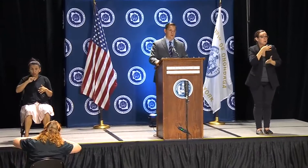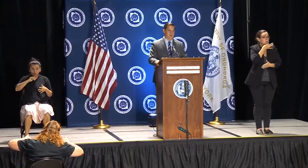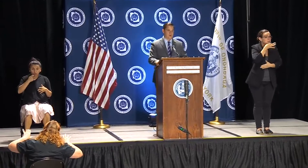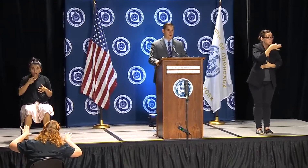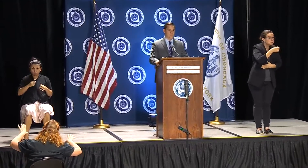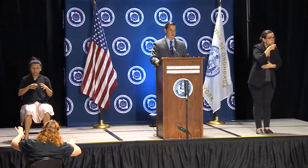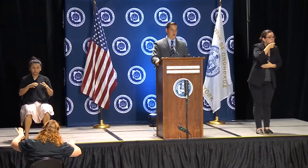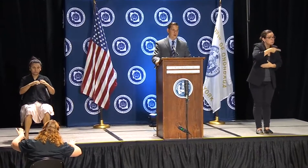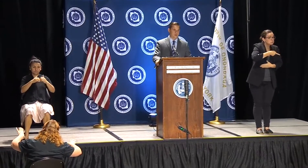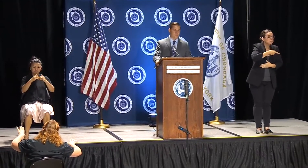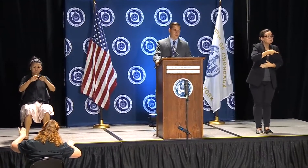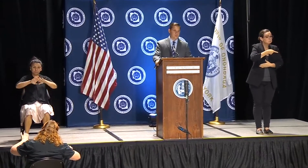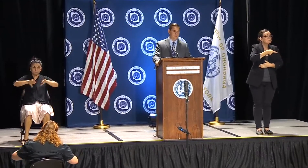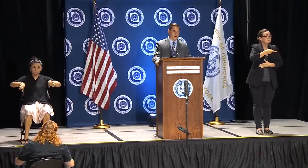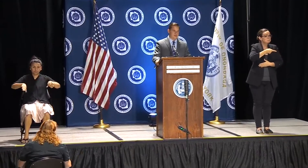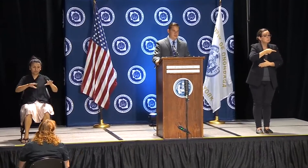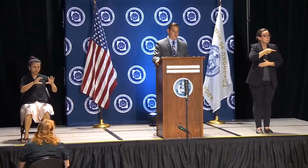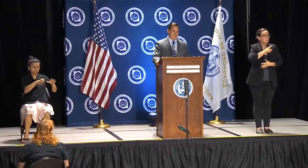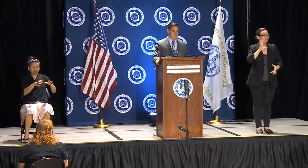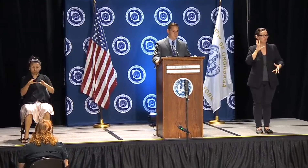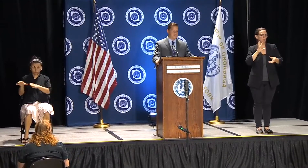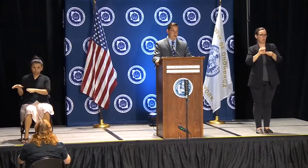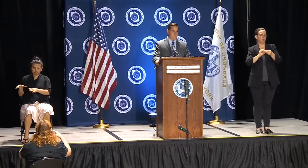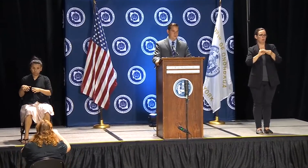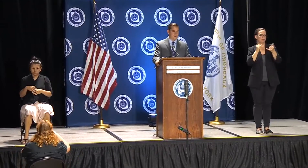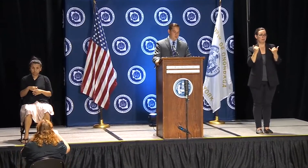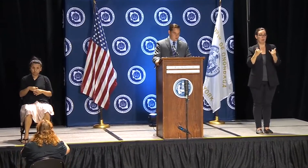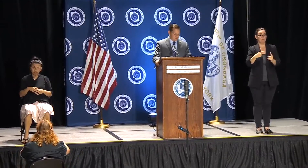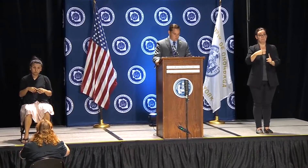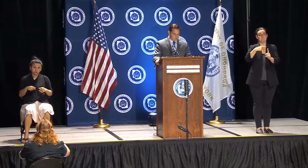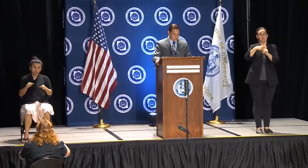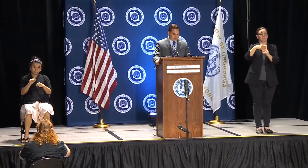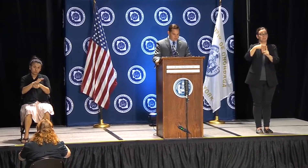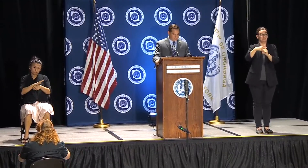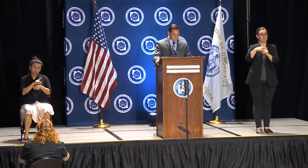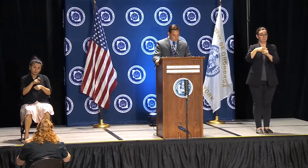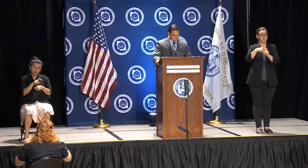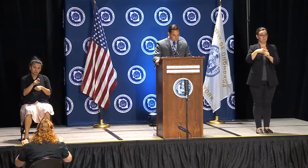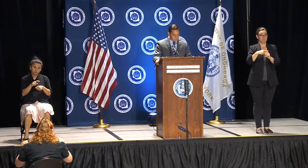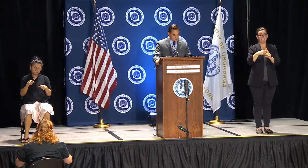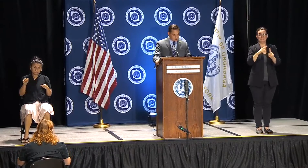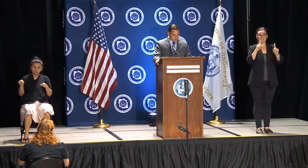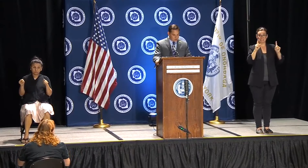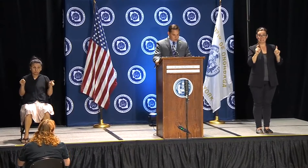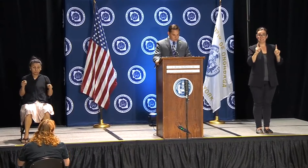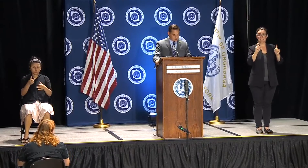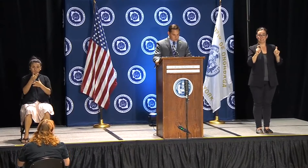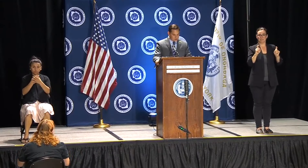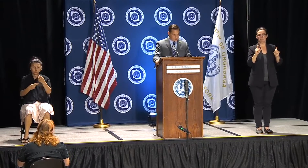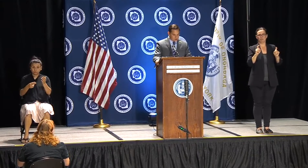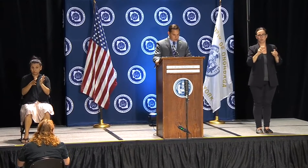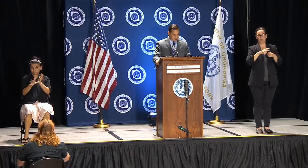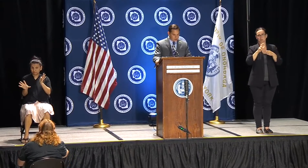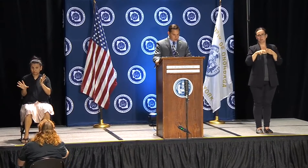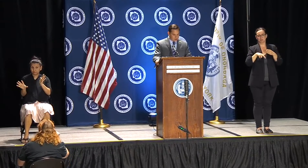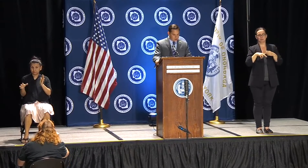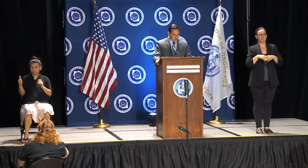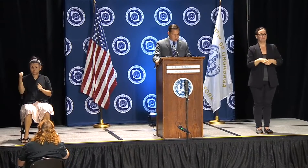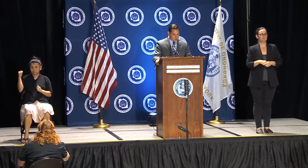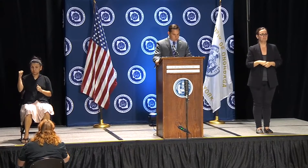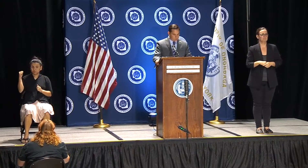then overall positive rates based off of those tests. Since